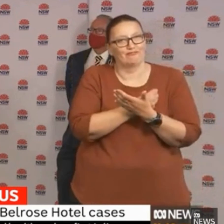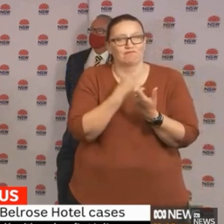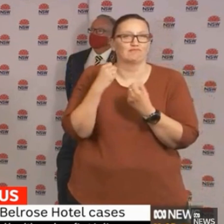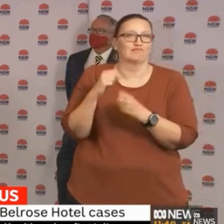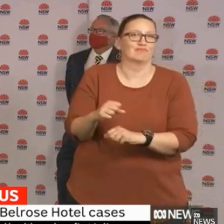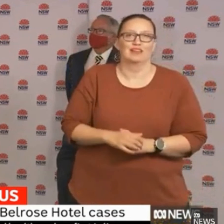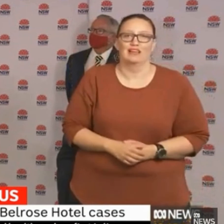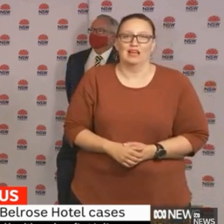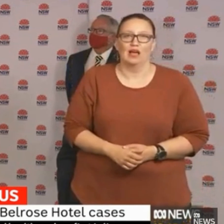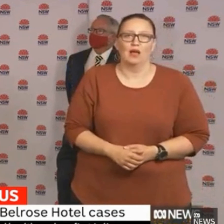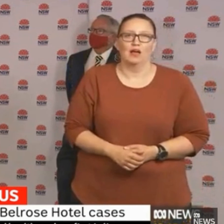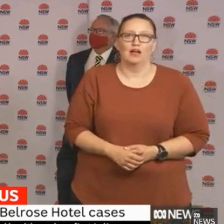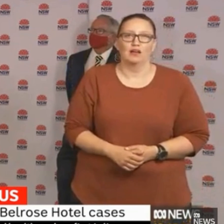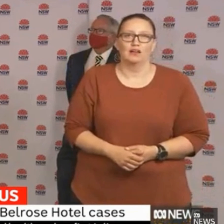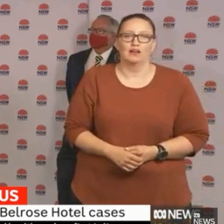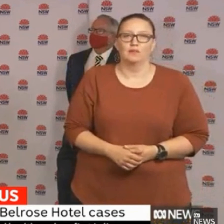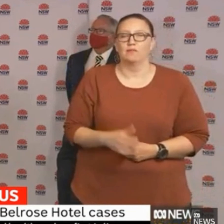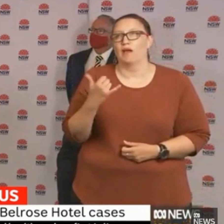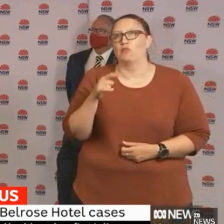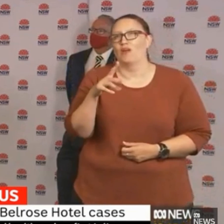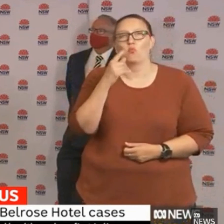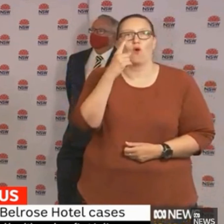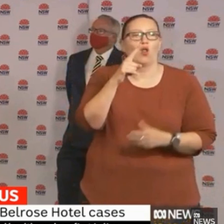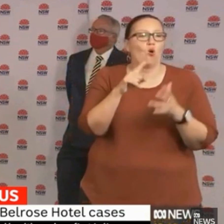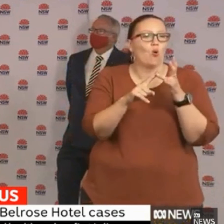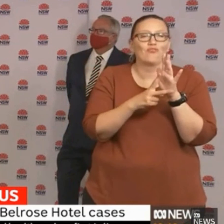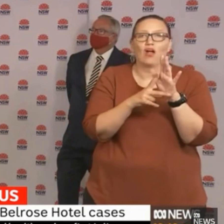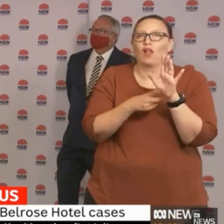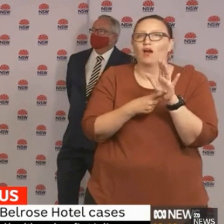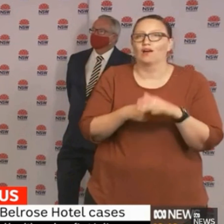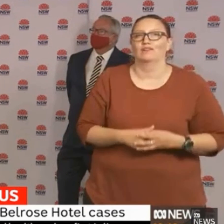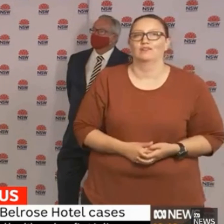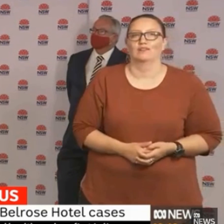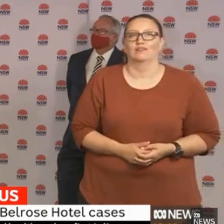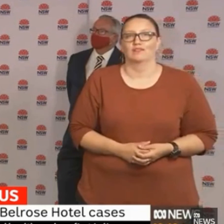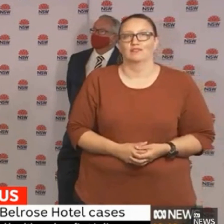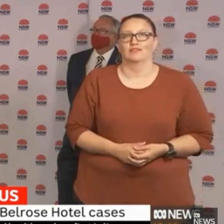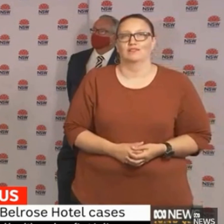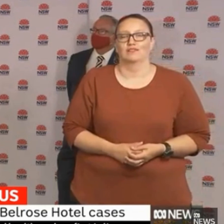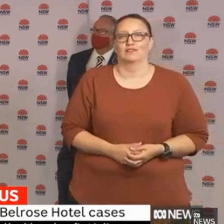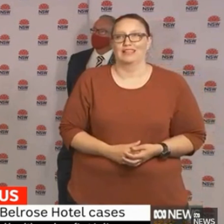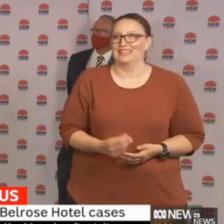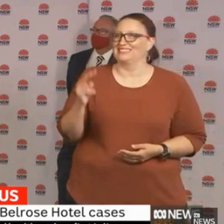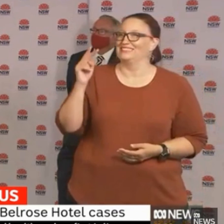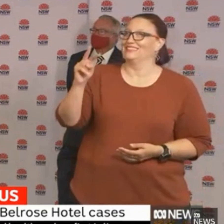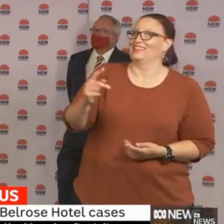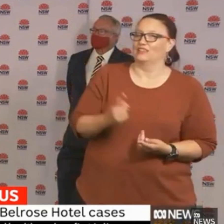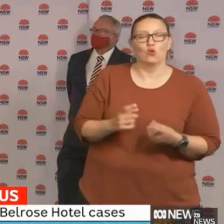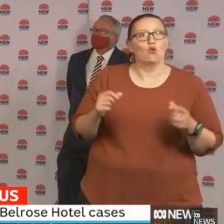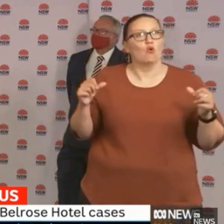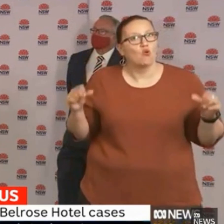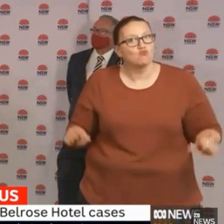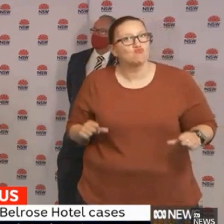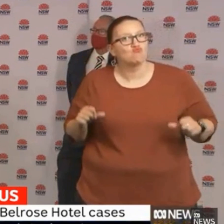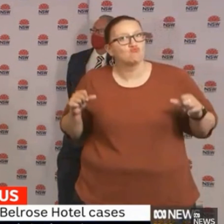If it's not the regular big foreshore area, but you might have an oval, sometimes there's ovals across Sydney which might have access to viewing, that